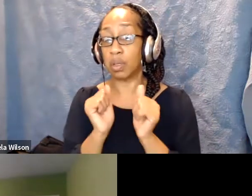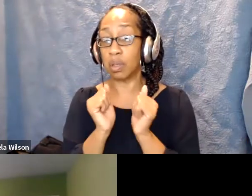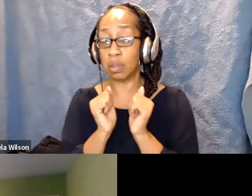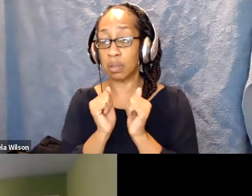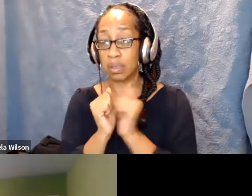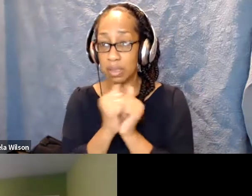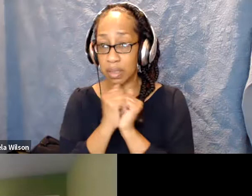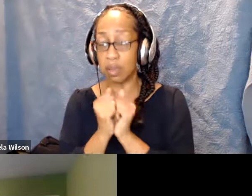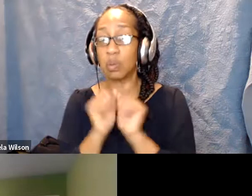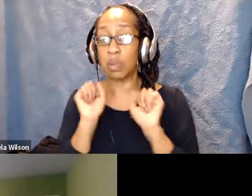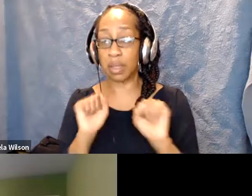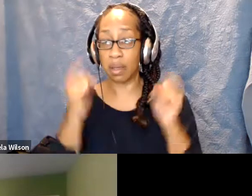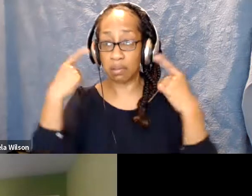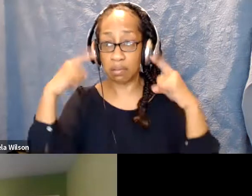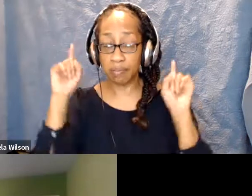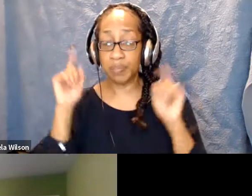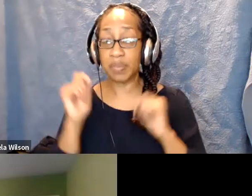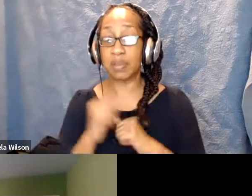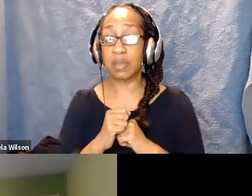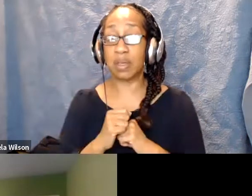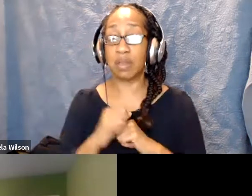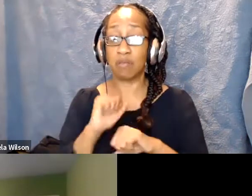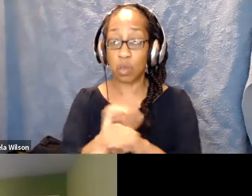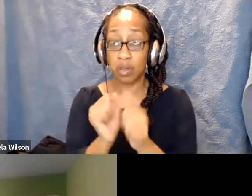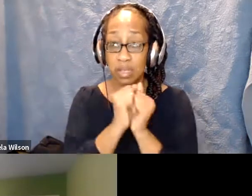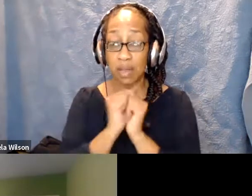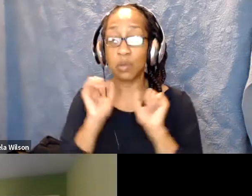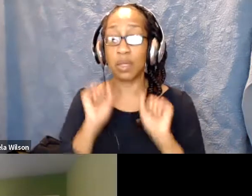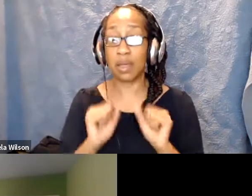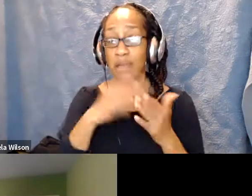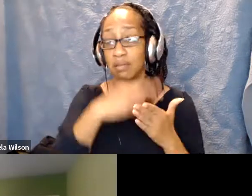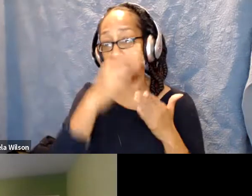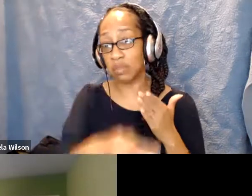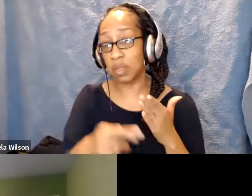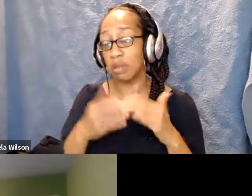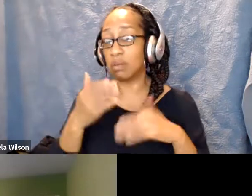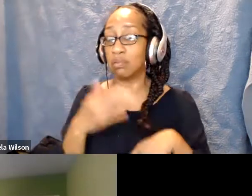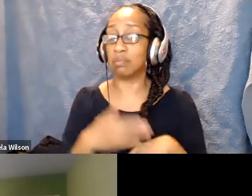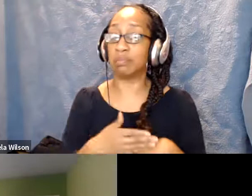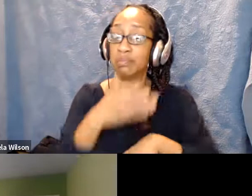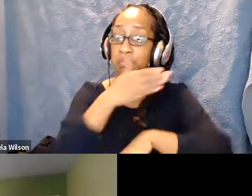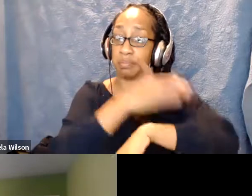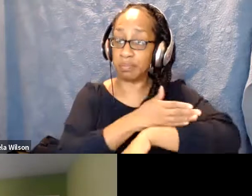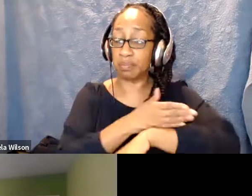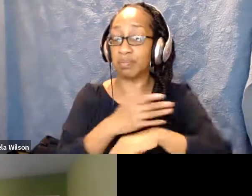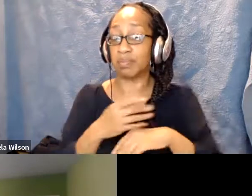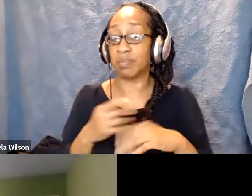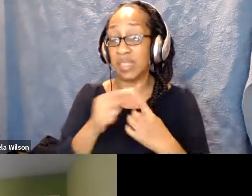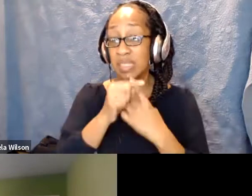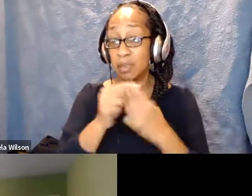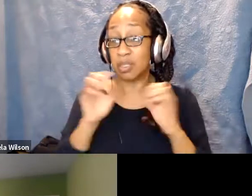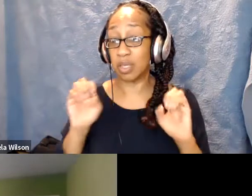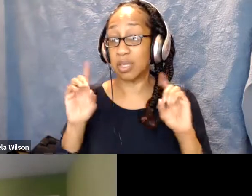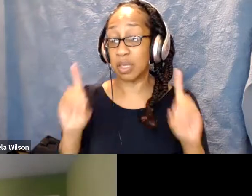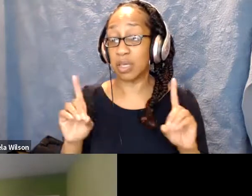And through that collaboration, we can achieve greater results. I don't think anyone in special education would argue that we're happy with